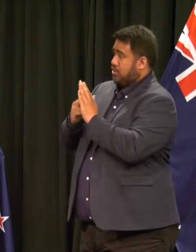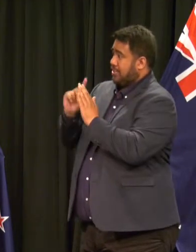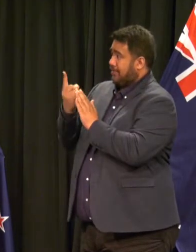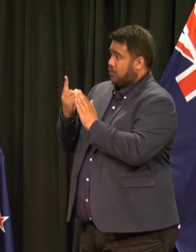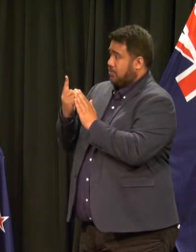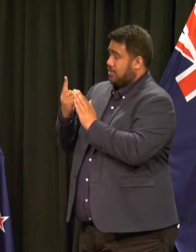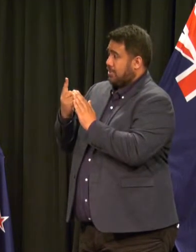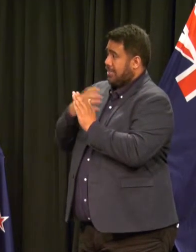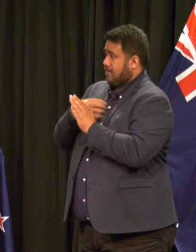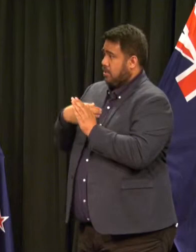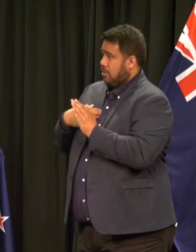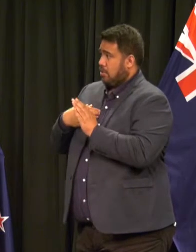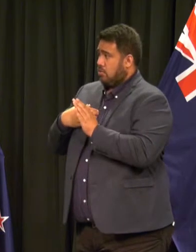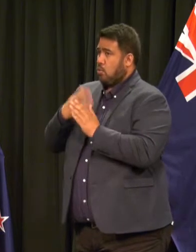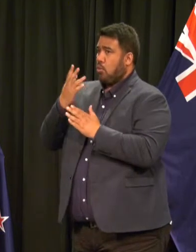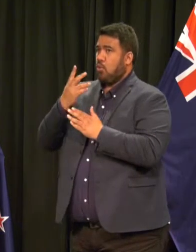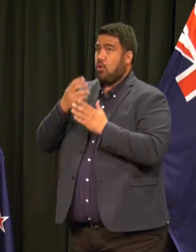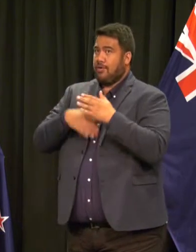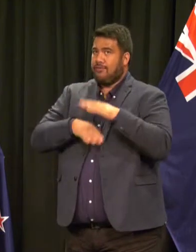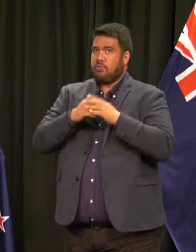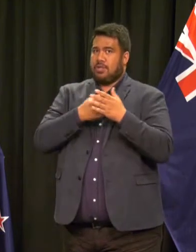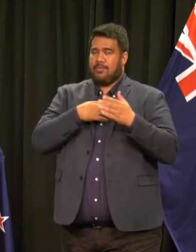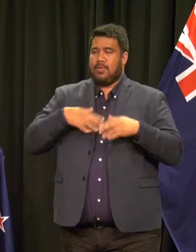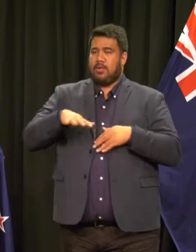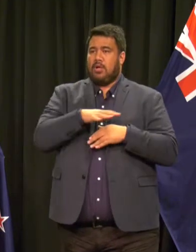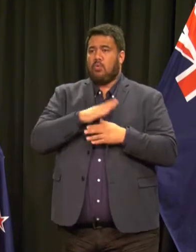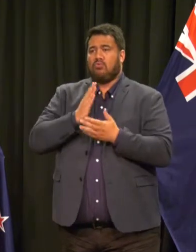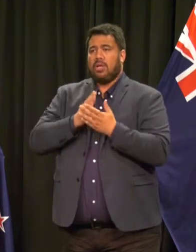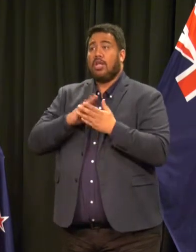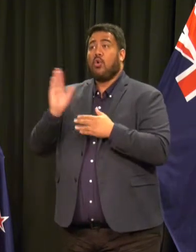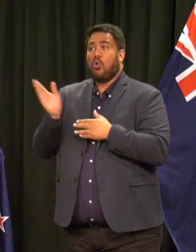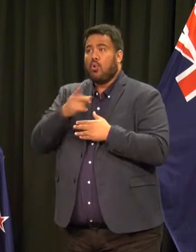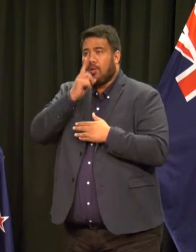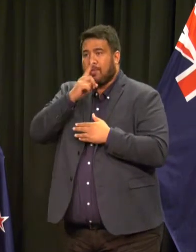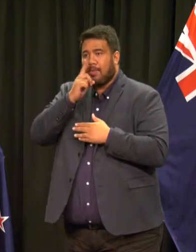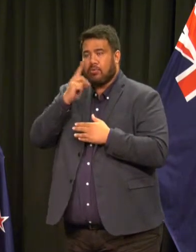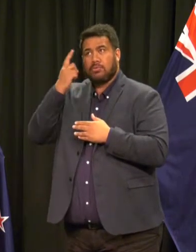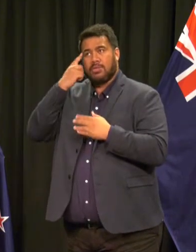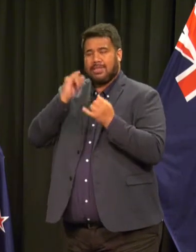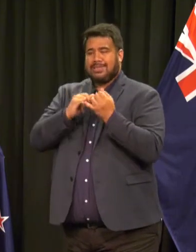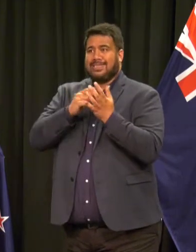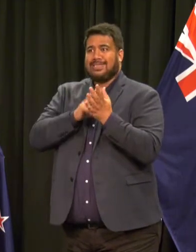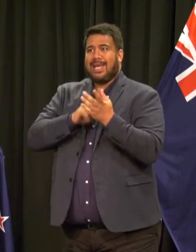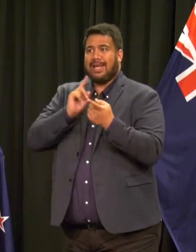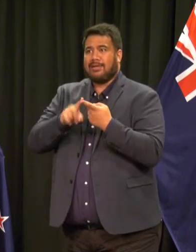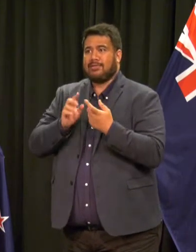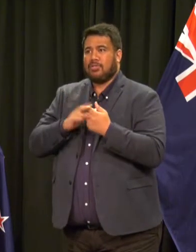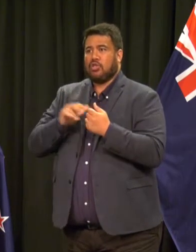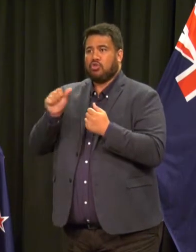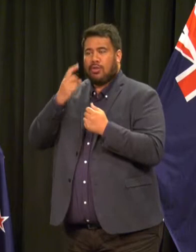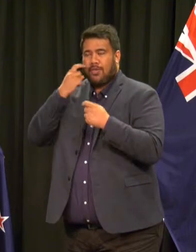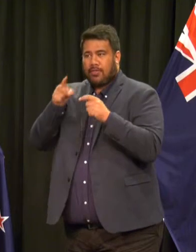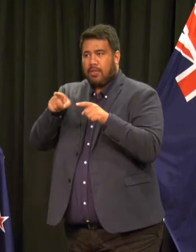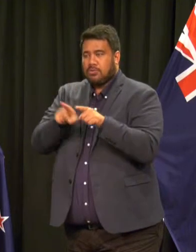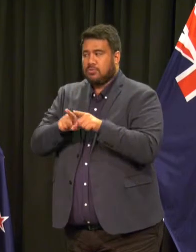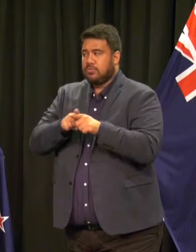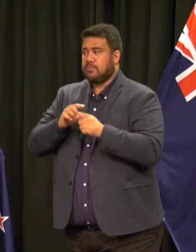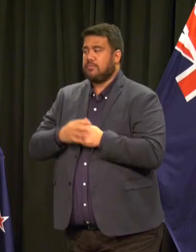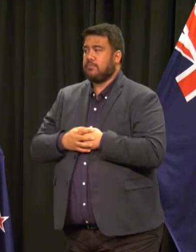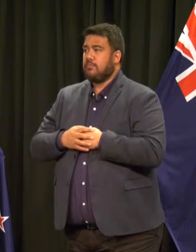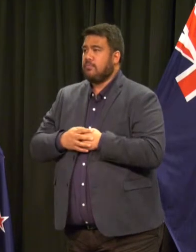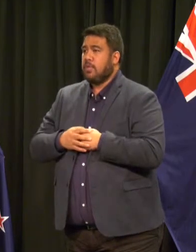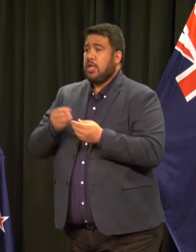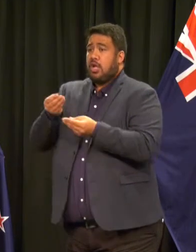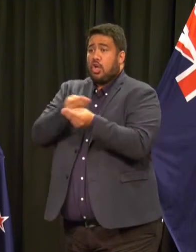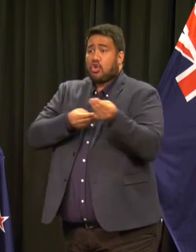view of every rational, sane person who looks at the kind of economy we are. And all over the world I see what economies do. Even